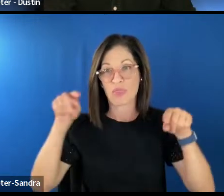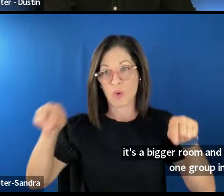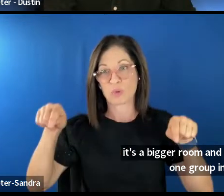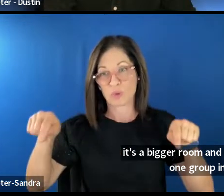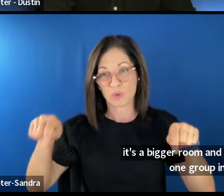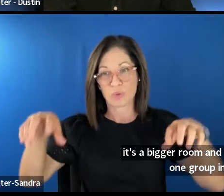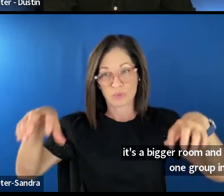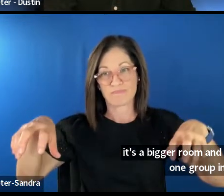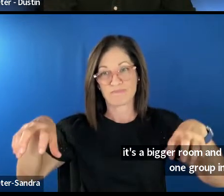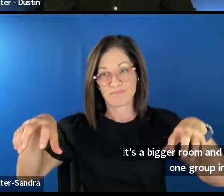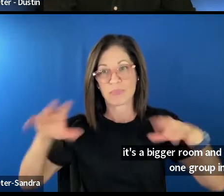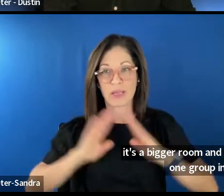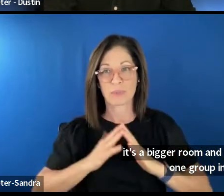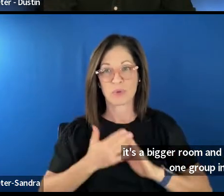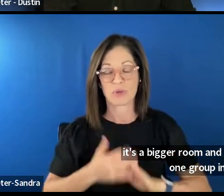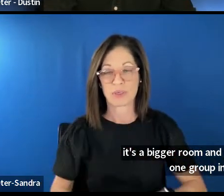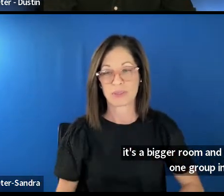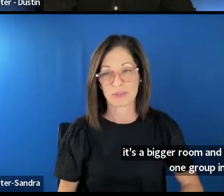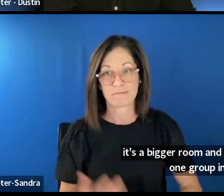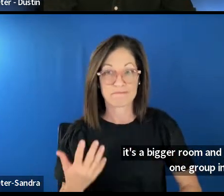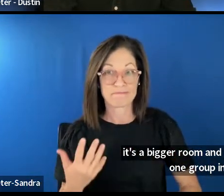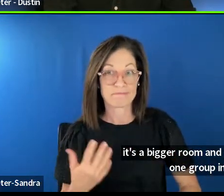communities.